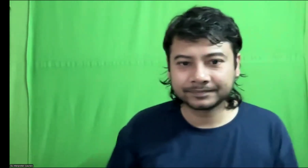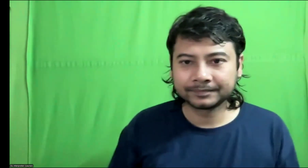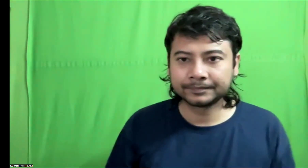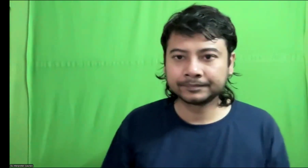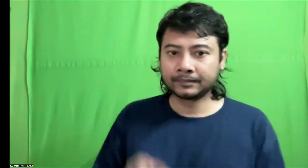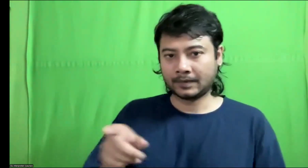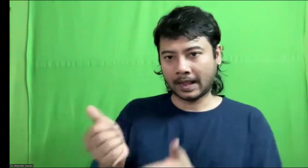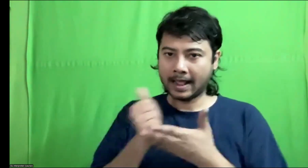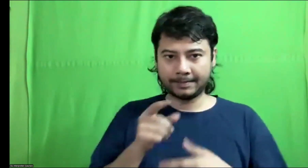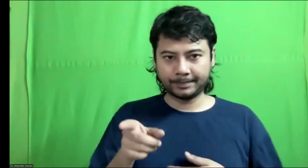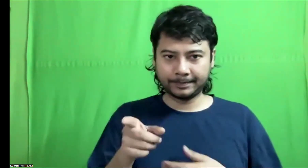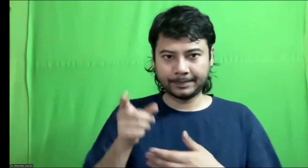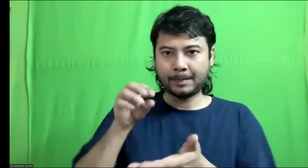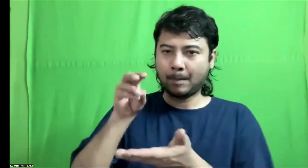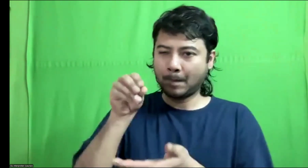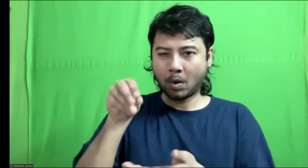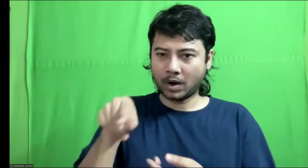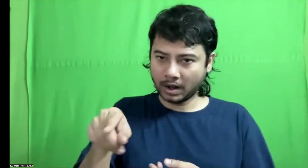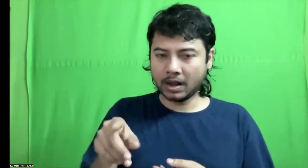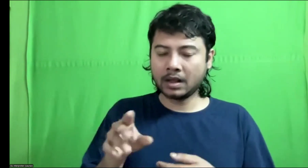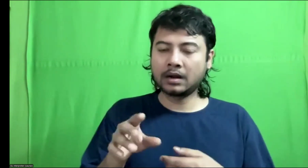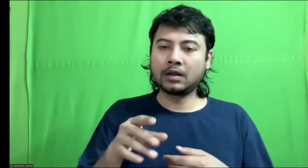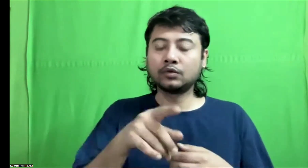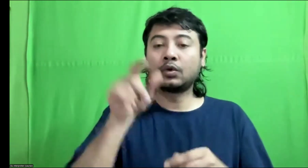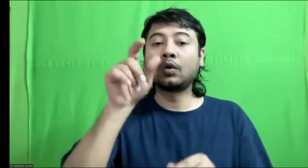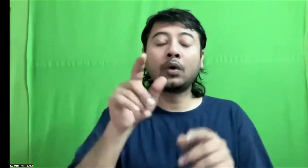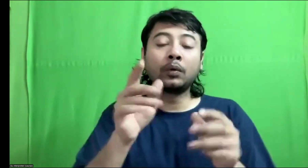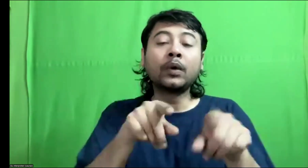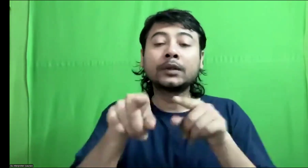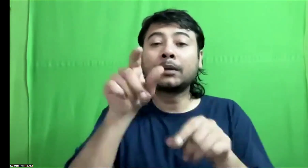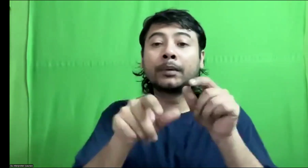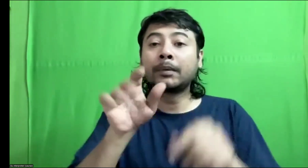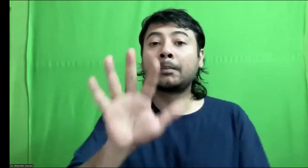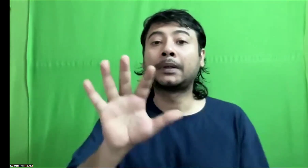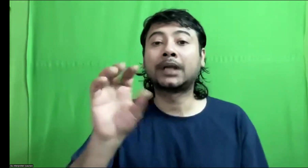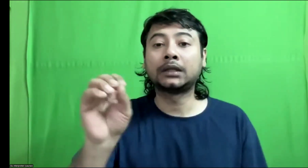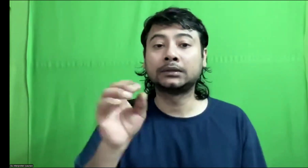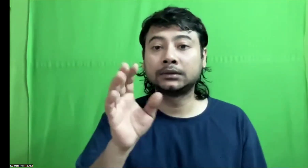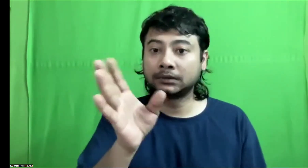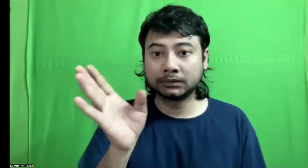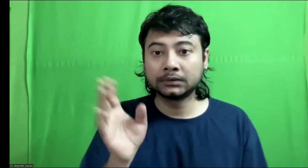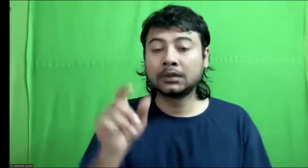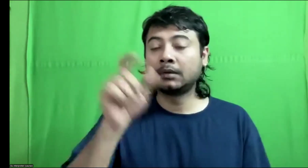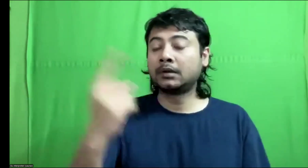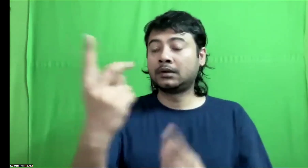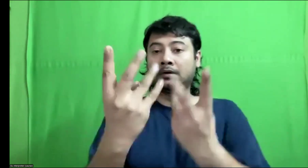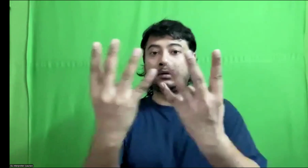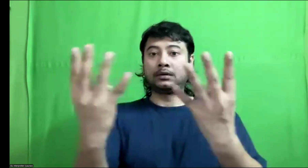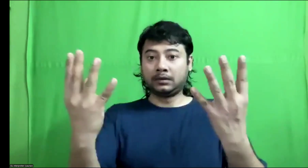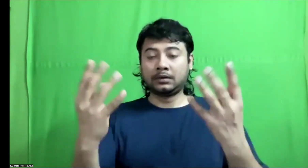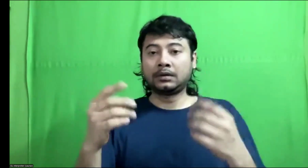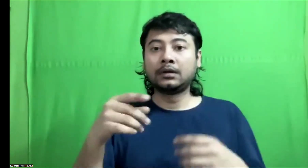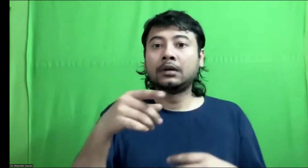Right, so you have 50 people. You have fast people are coming, so there is no time to pour